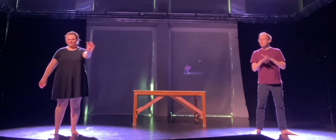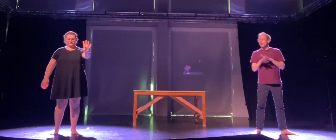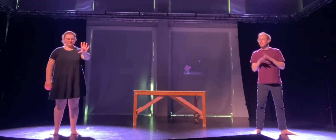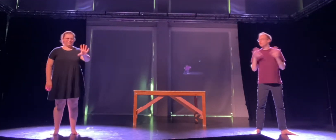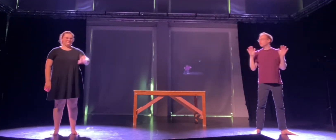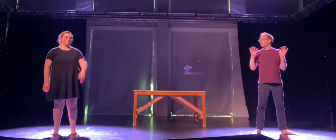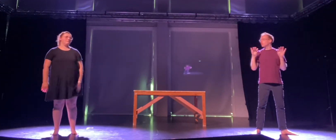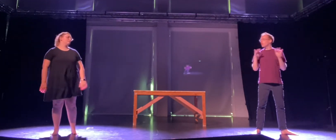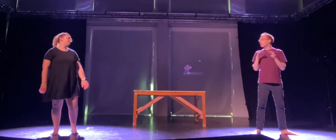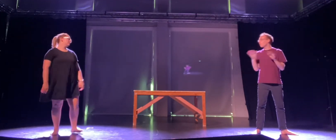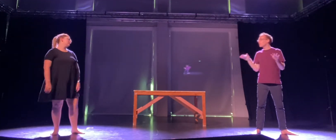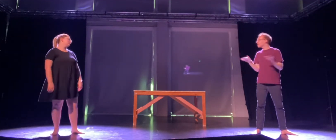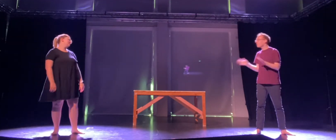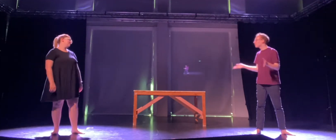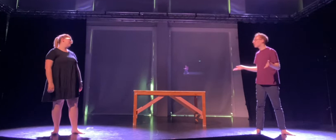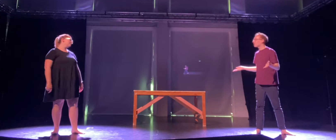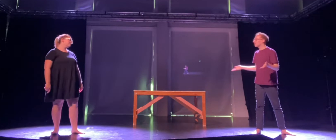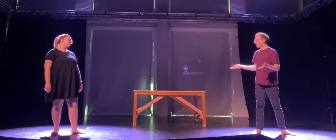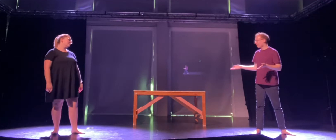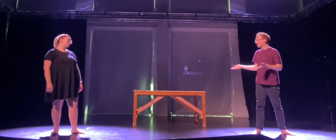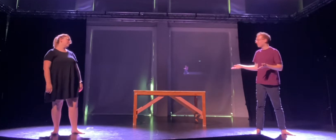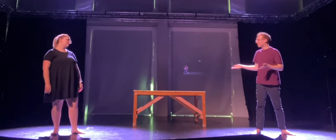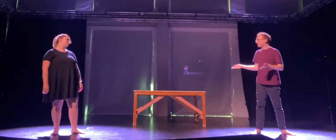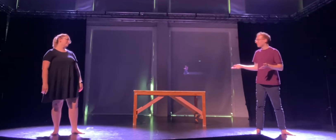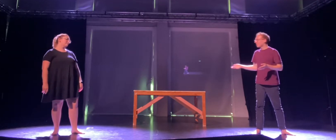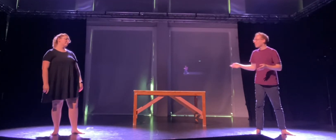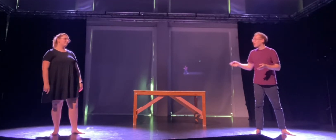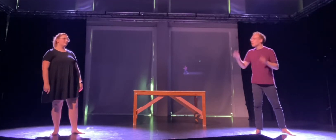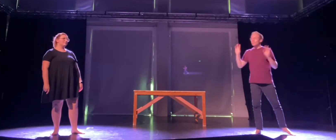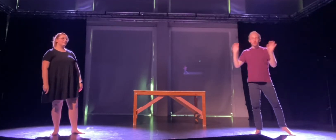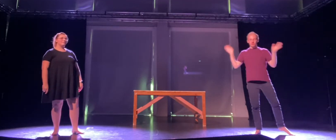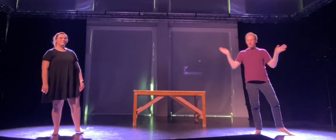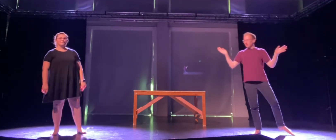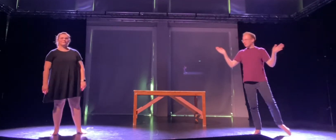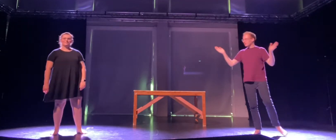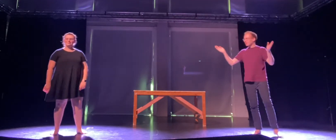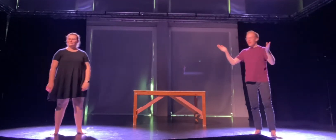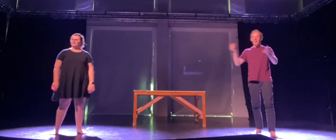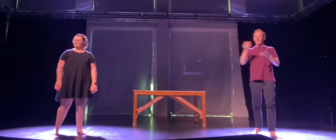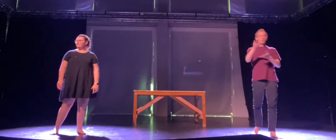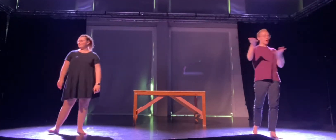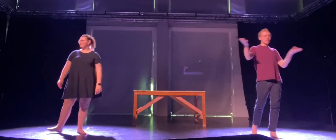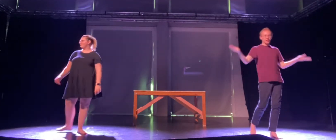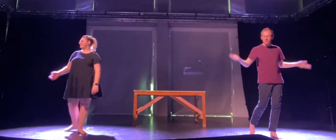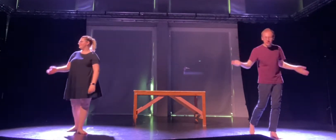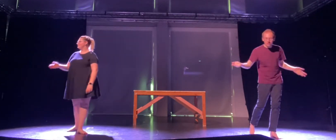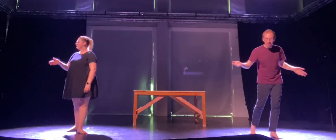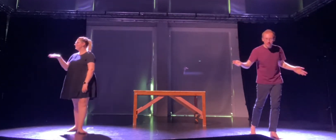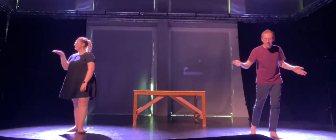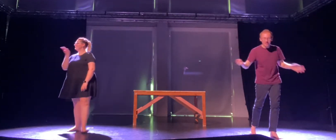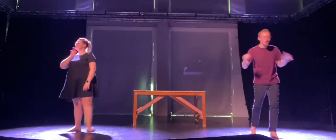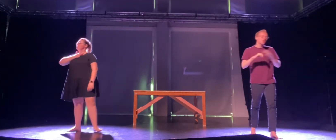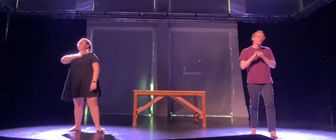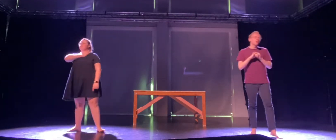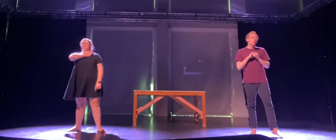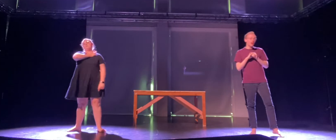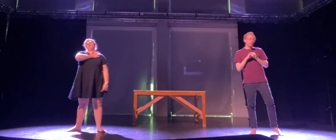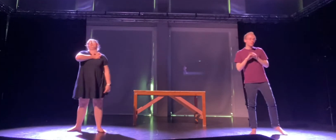space. No one has ever travelled there. But, I hear you ask, how come we don't fall off the edge? Well,